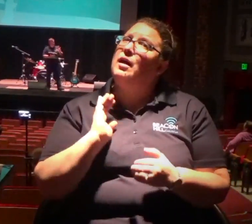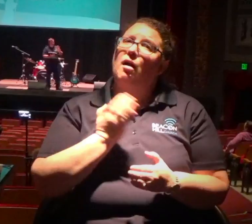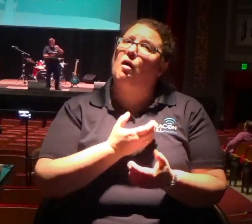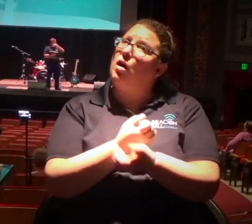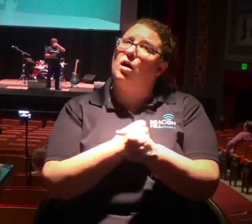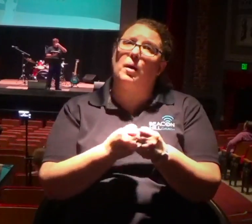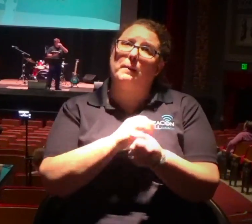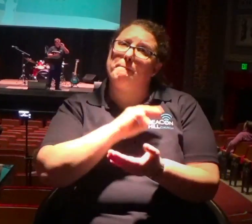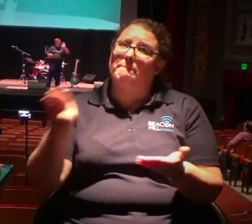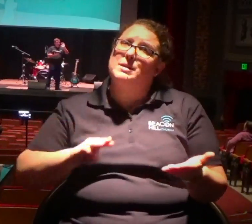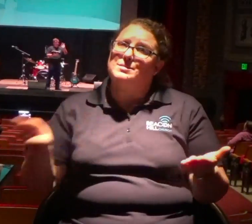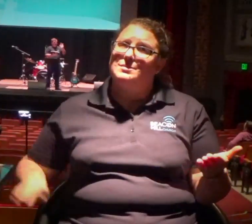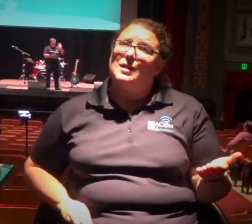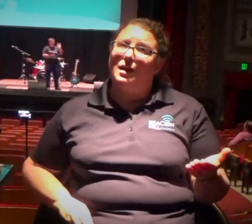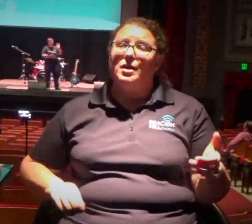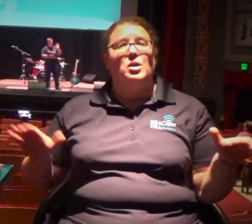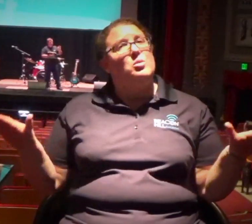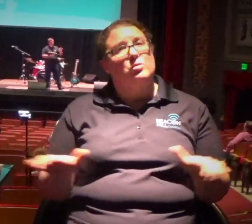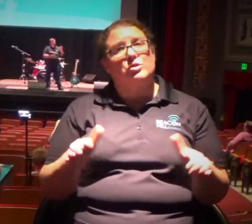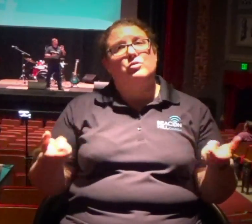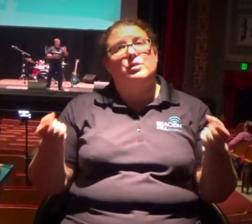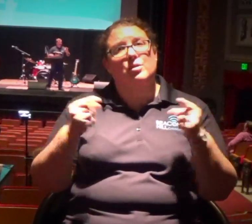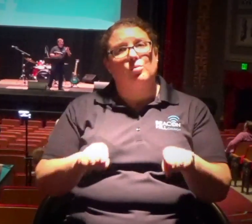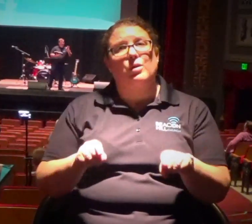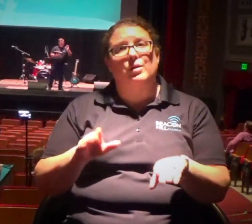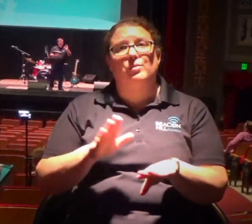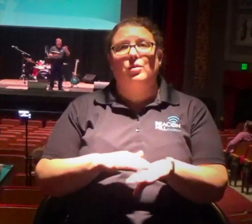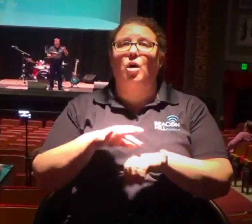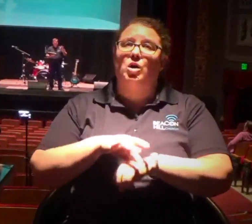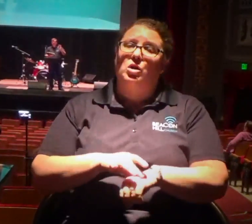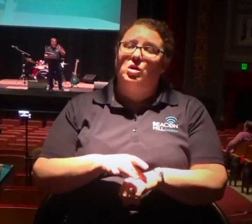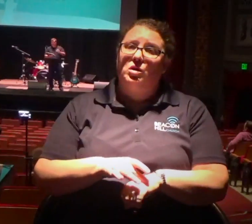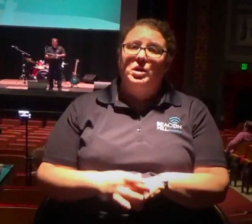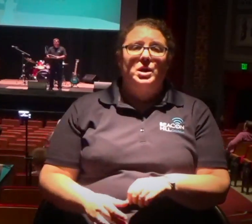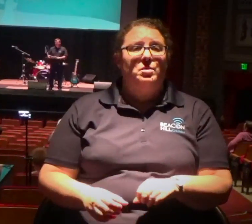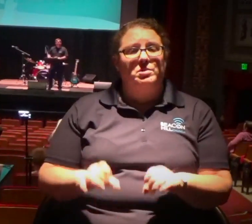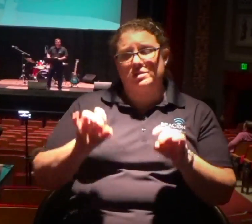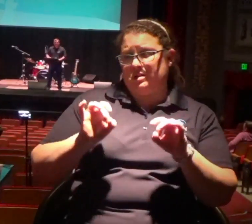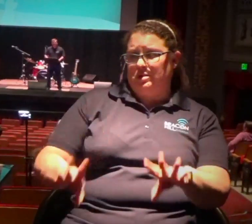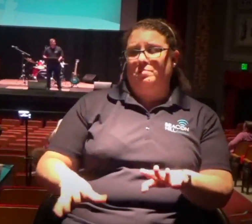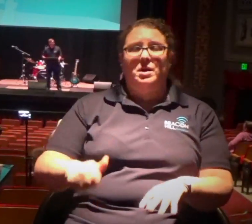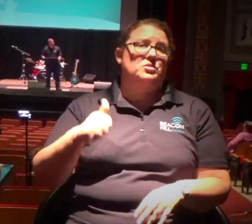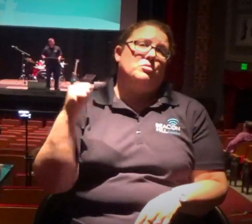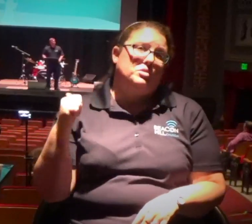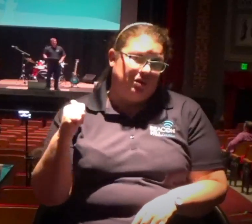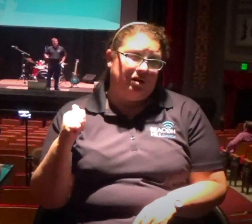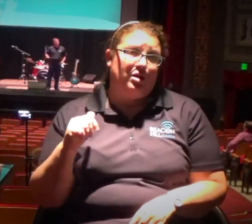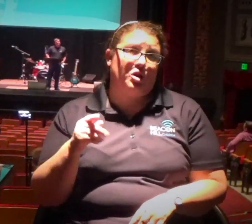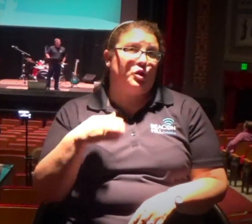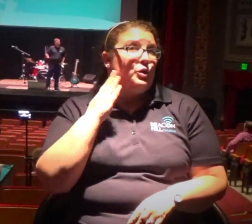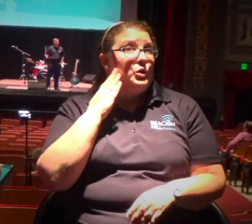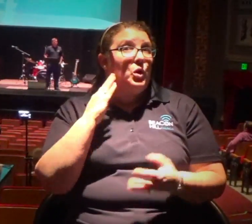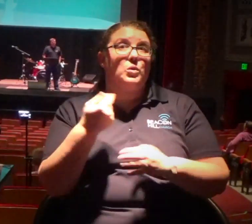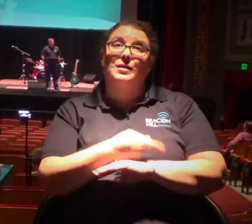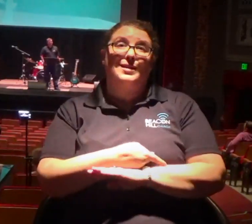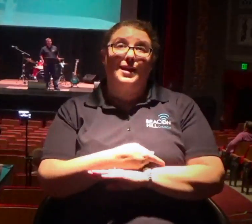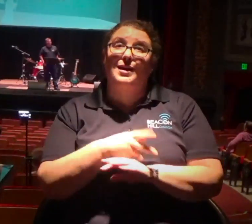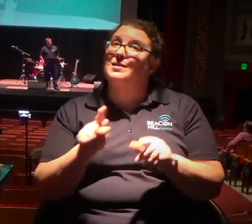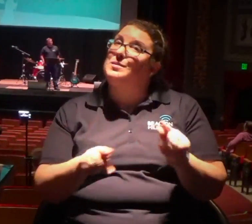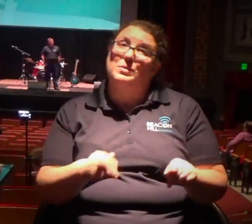Messiah was treated when he was on earth. He was despised, he was rejected. And you know today that people reject him.